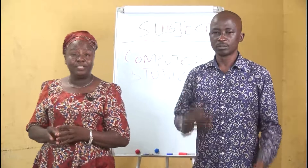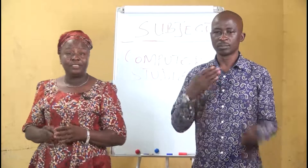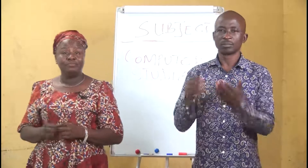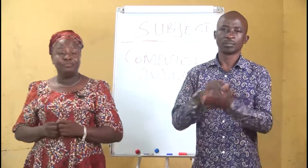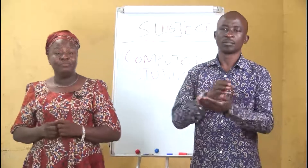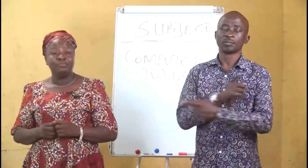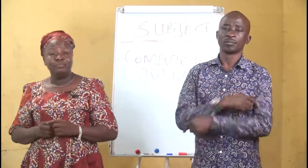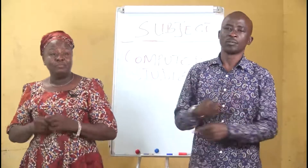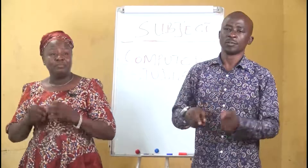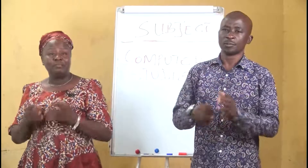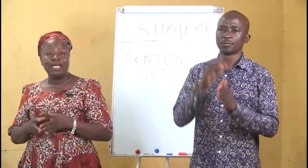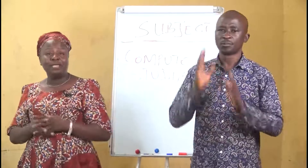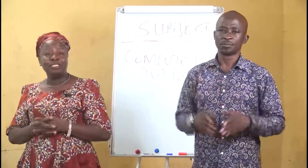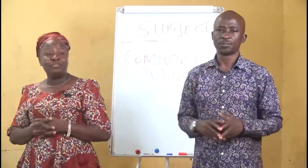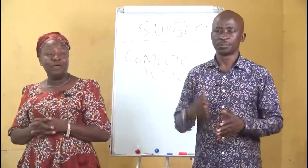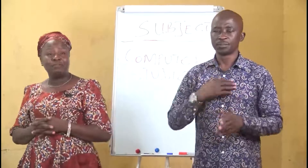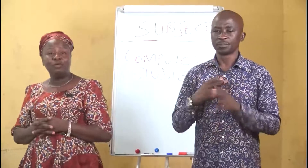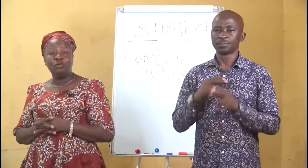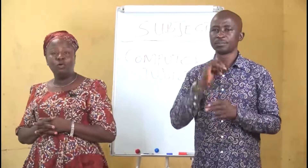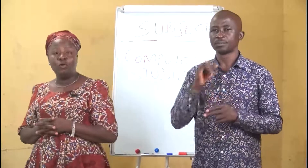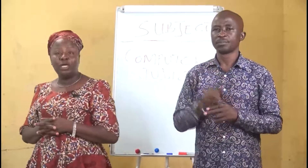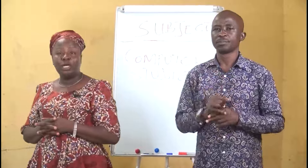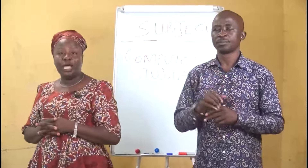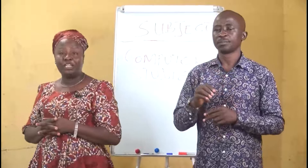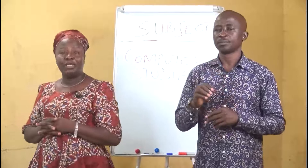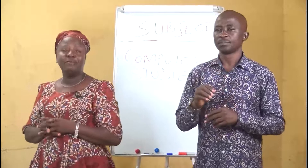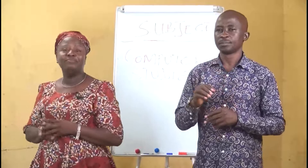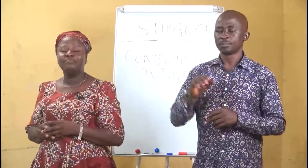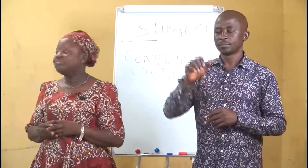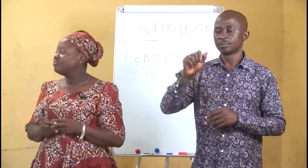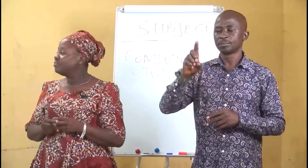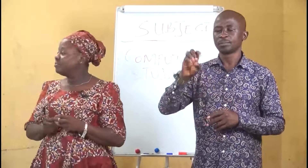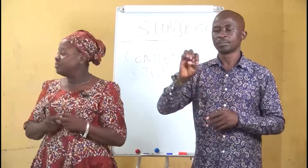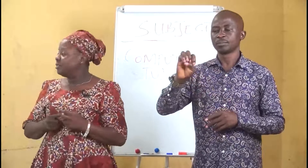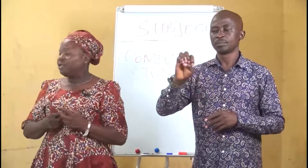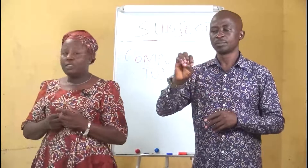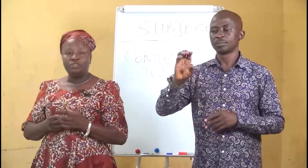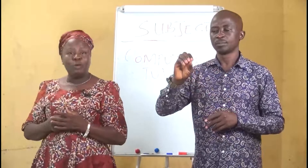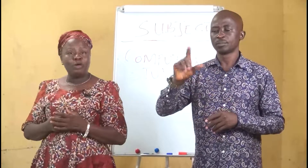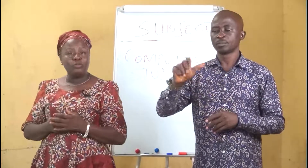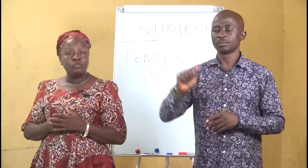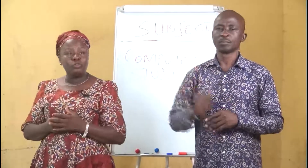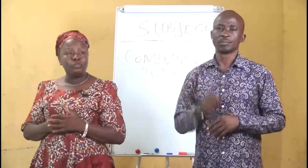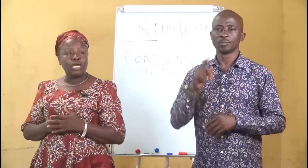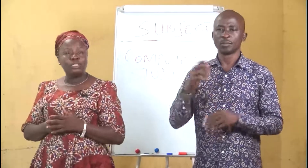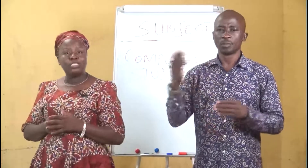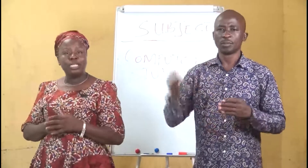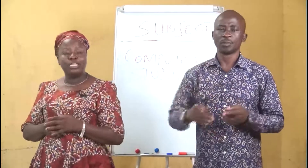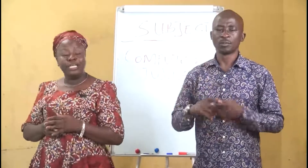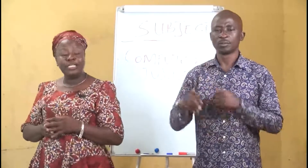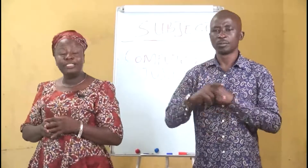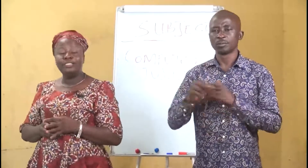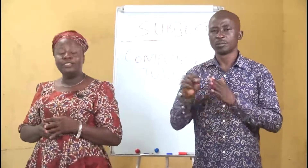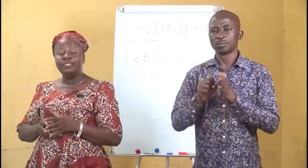Good day, learners. My name is Bangbelu O. Adeola. You are welcome to Kaduna